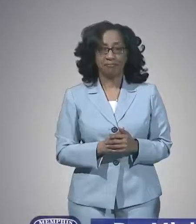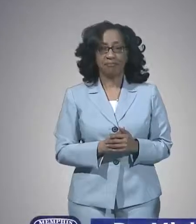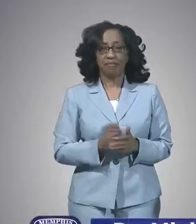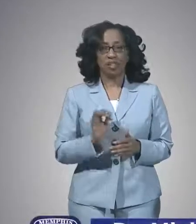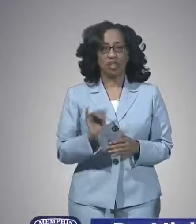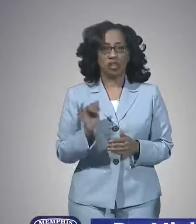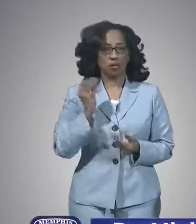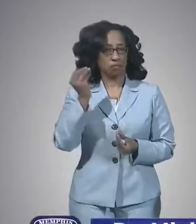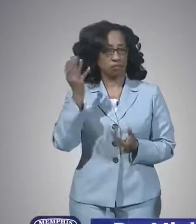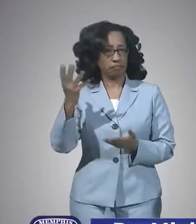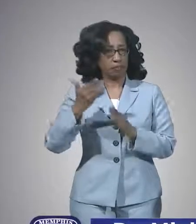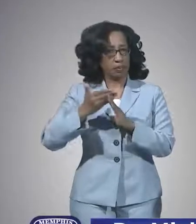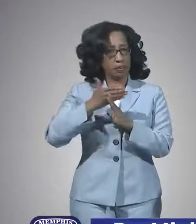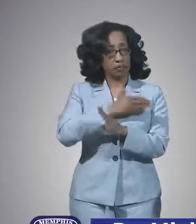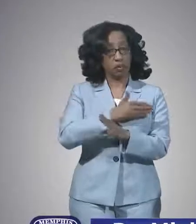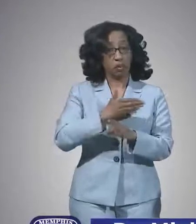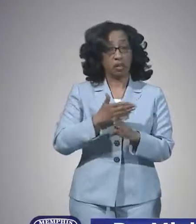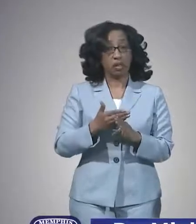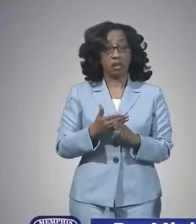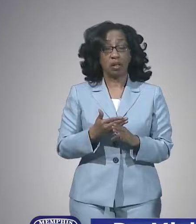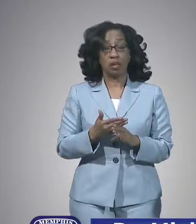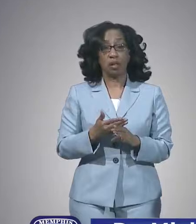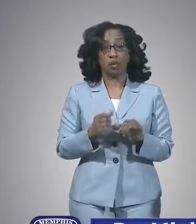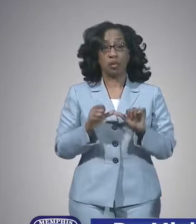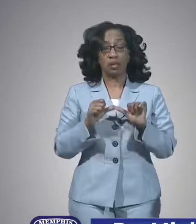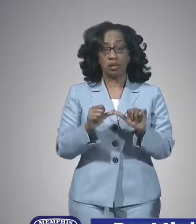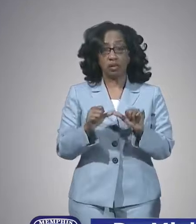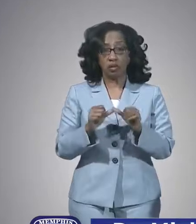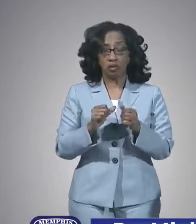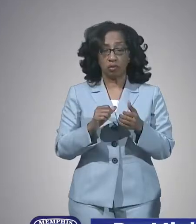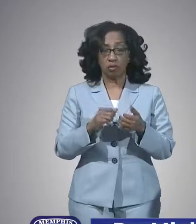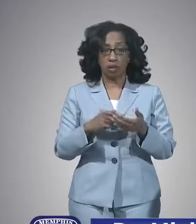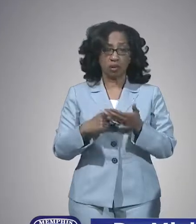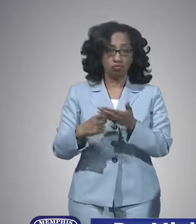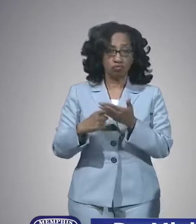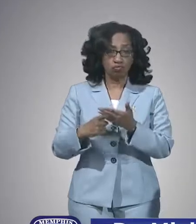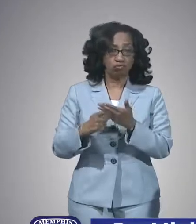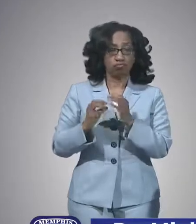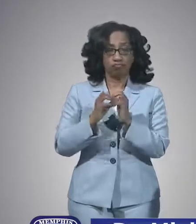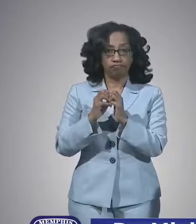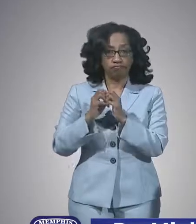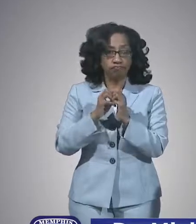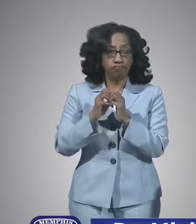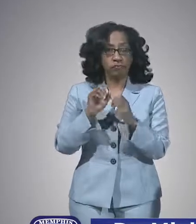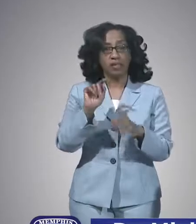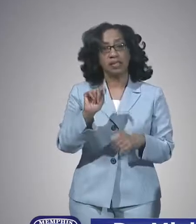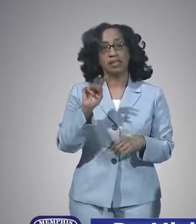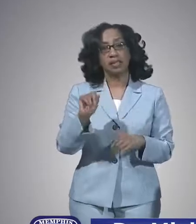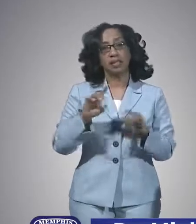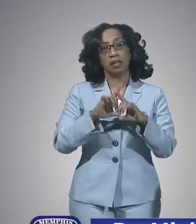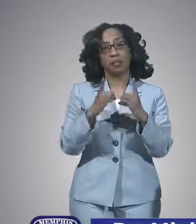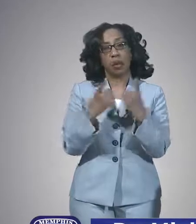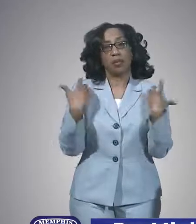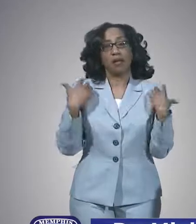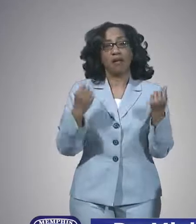shared before, we are in continued talks with Tennessee Department of Health to discuss what steps we can take